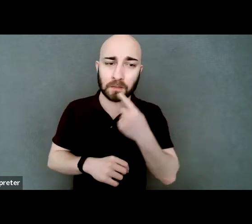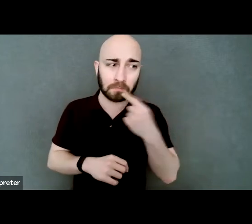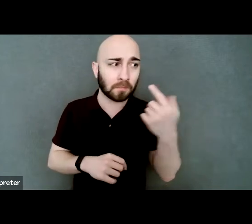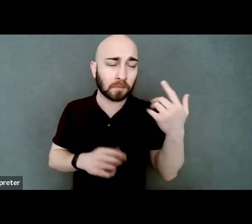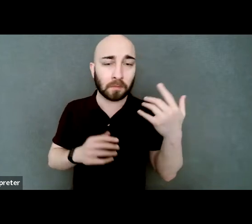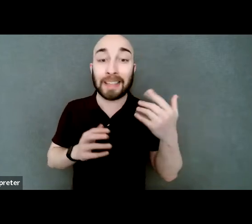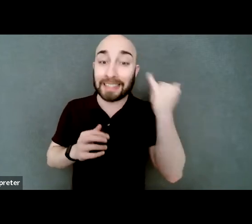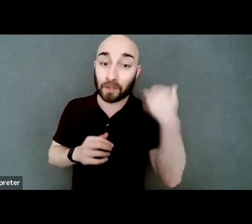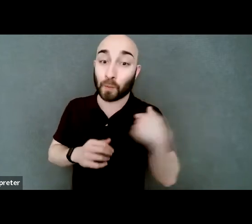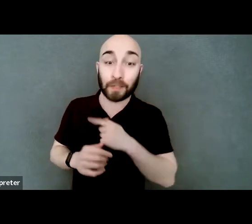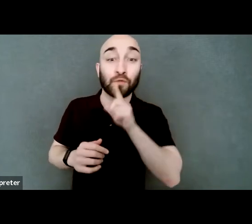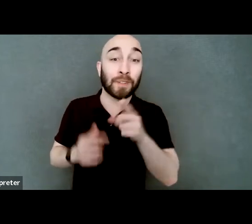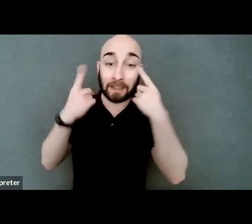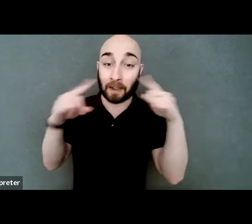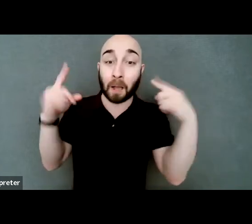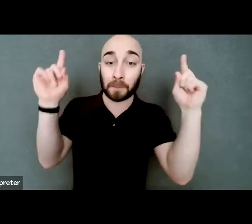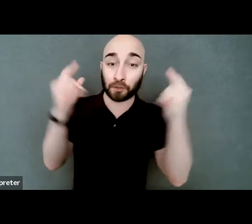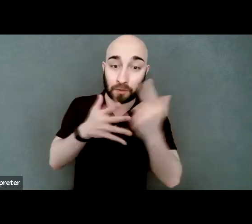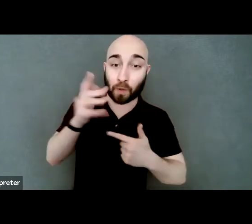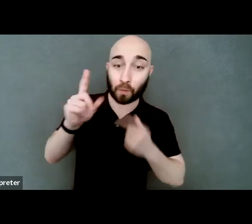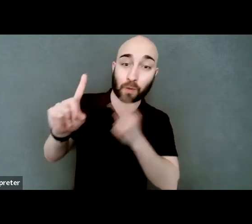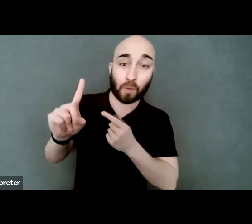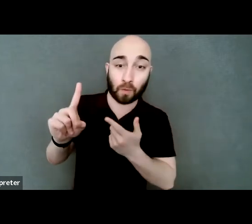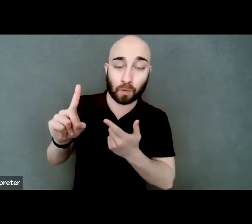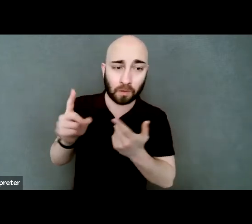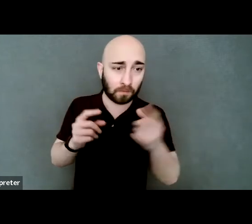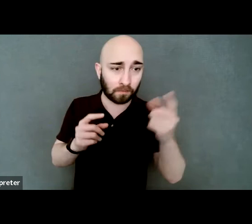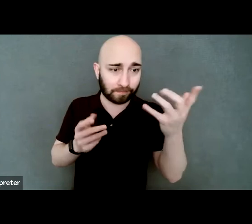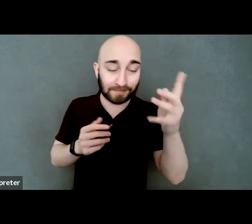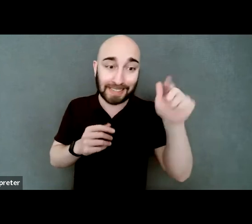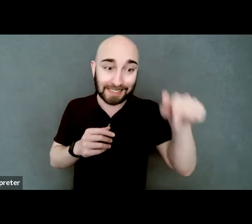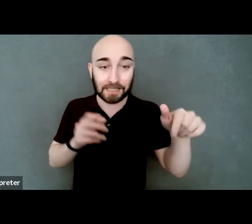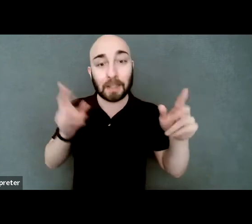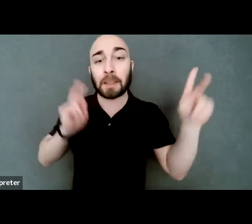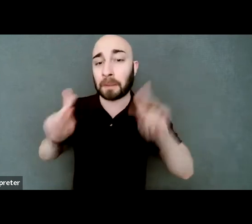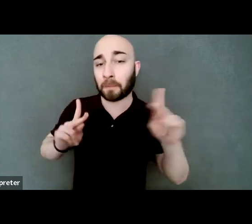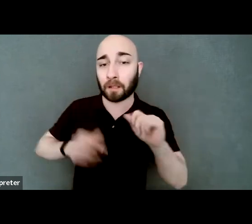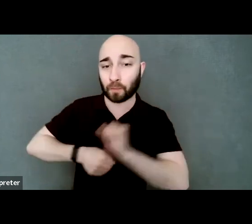if we're actually accomplishing what we want to accomplish? So this is the people work.